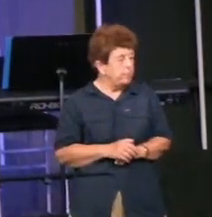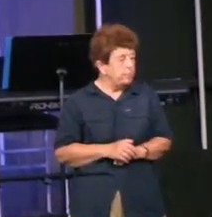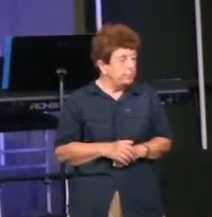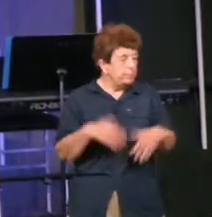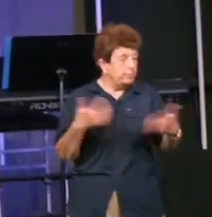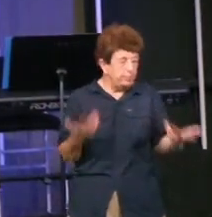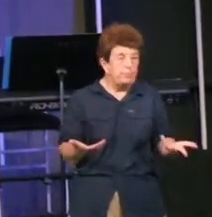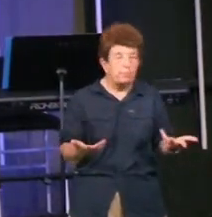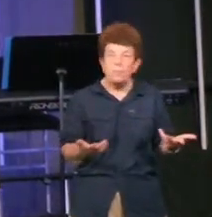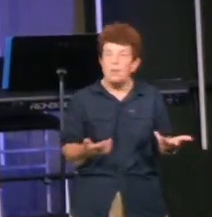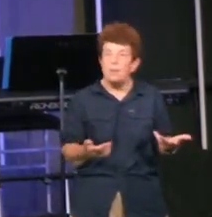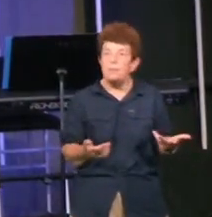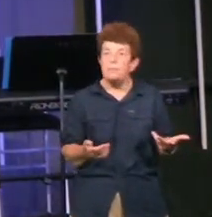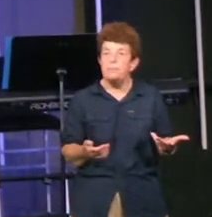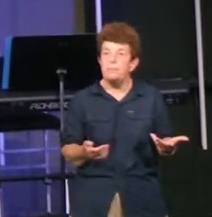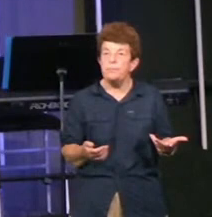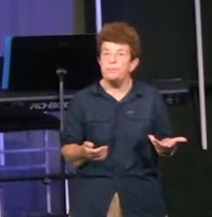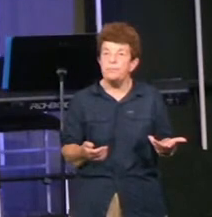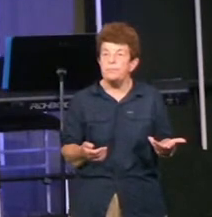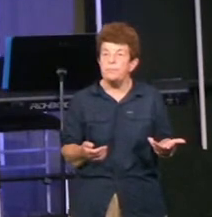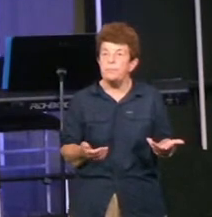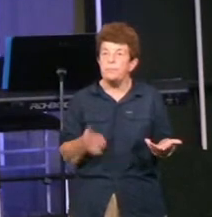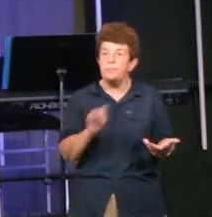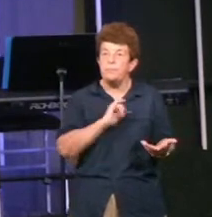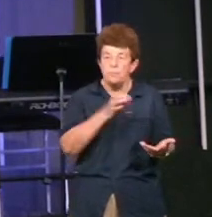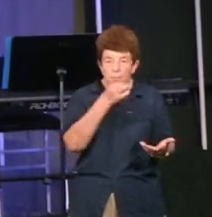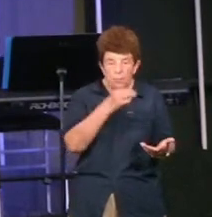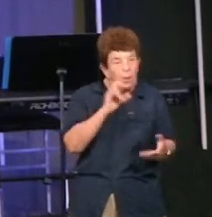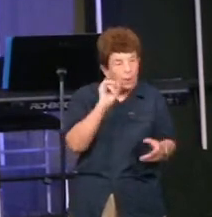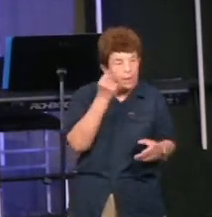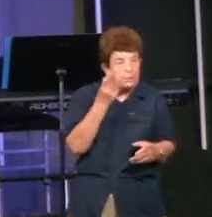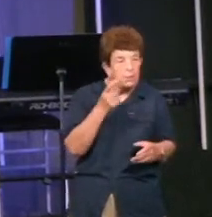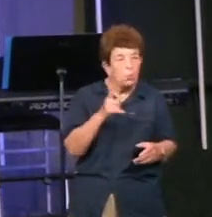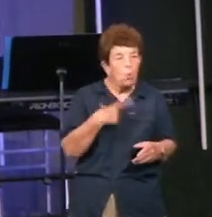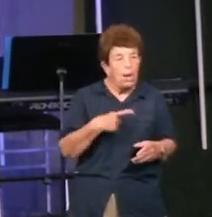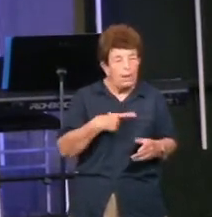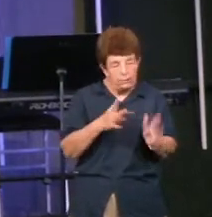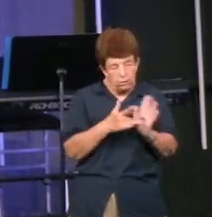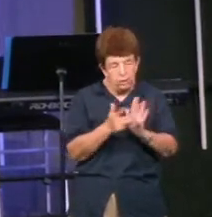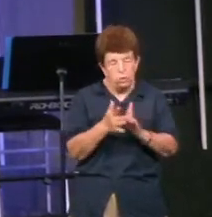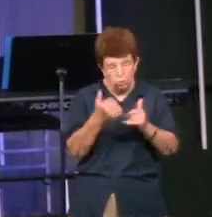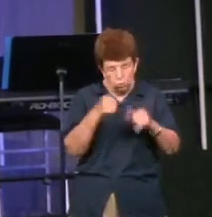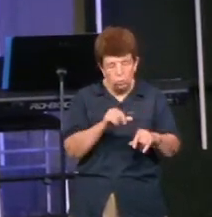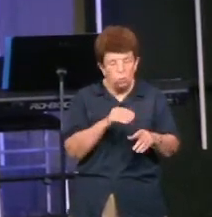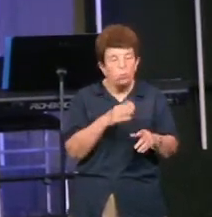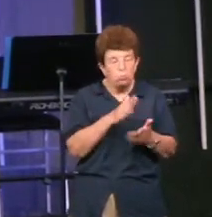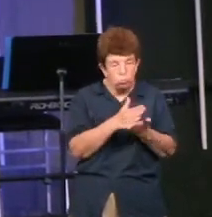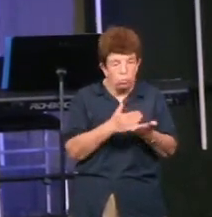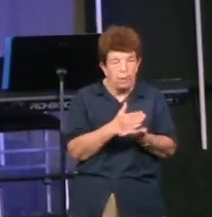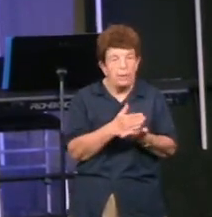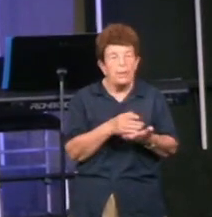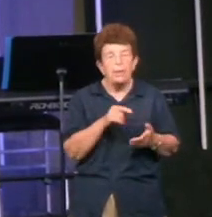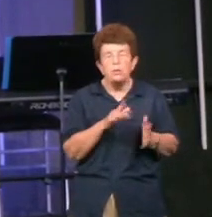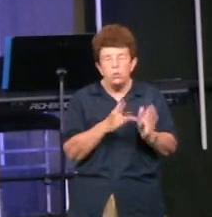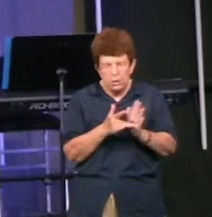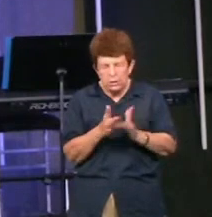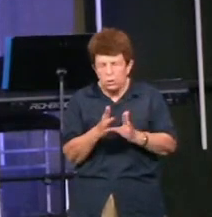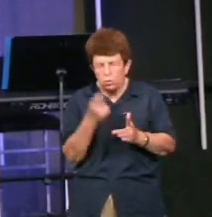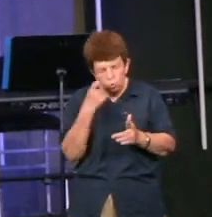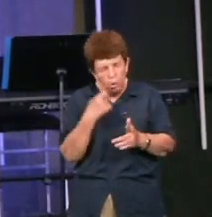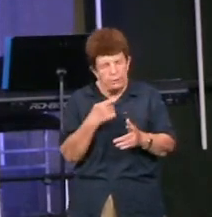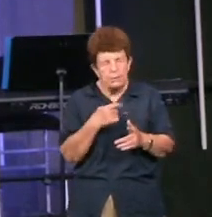And we go, okay, that kind of gives us a little bit of context for why Jesus used bread. It's obviously important. So he's trying to say